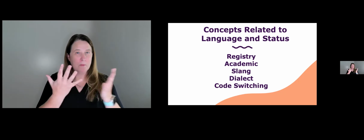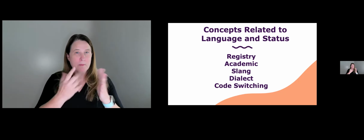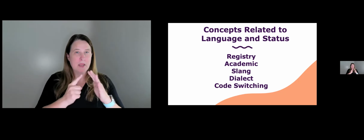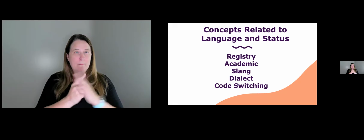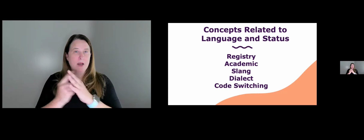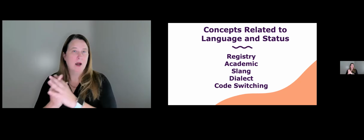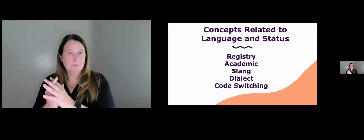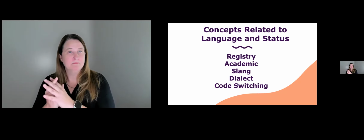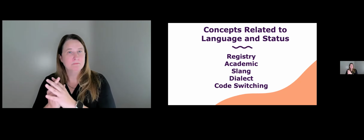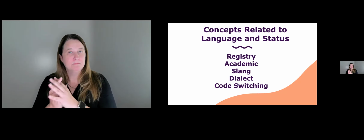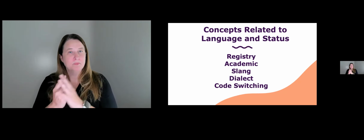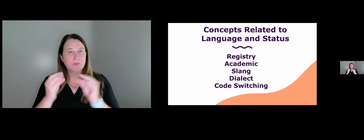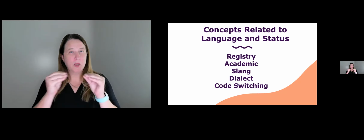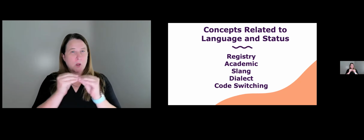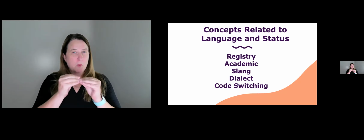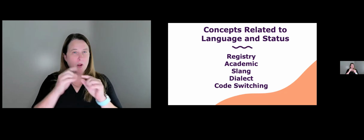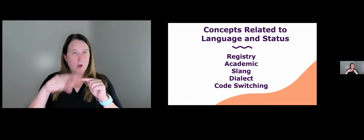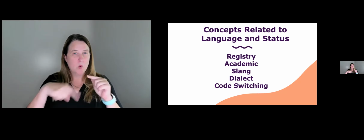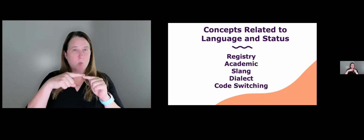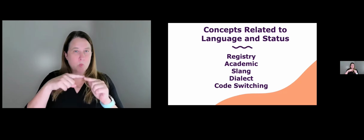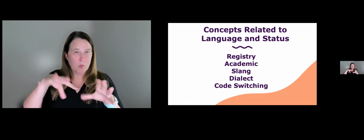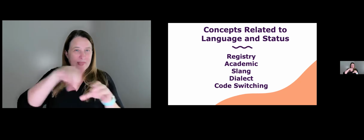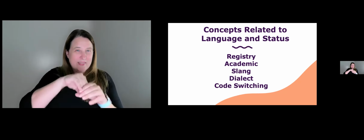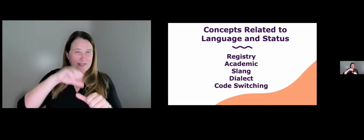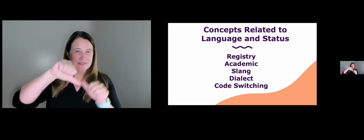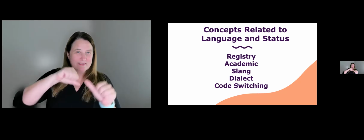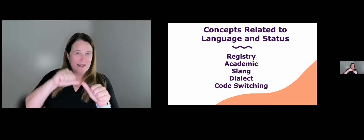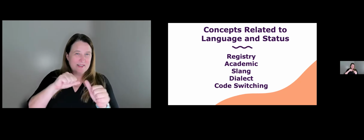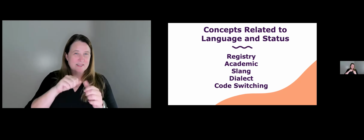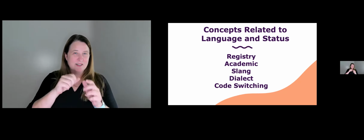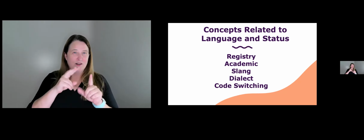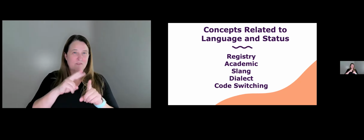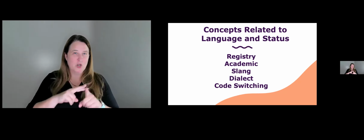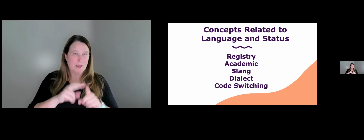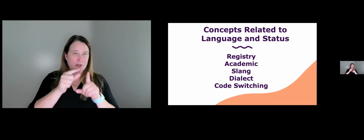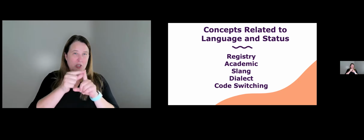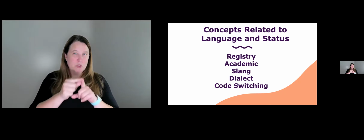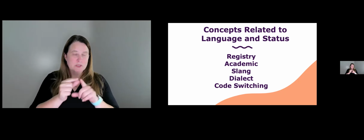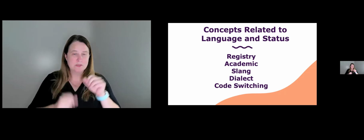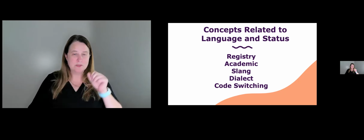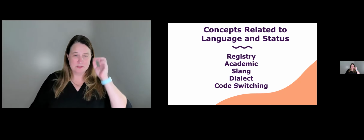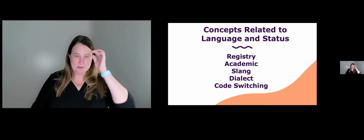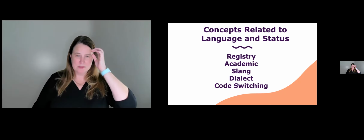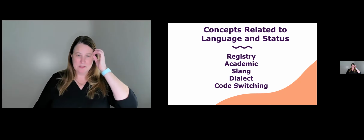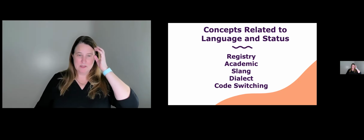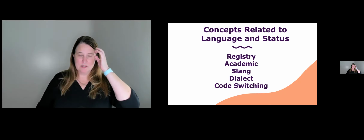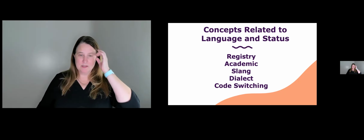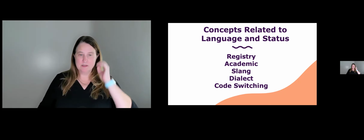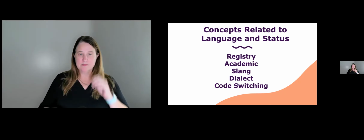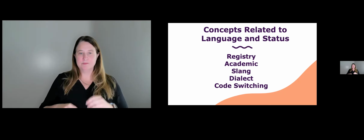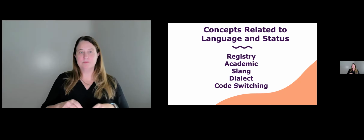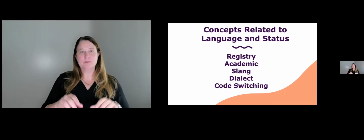So Latin words, for example, may come up more often within science, in